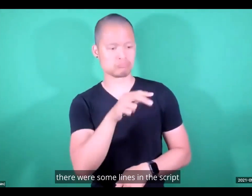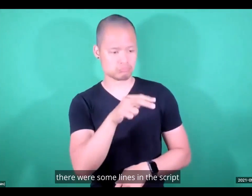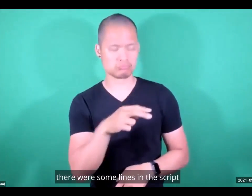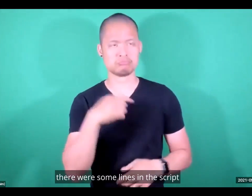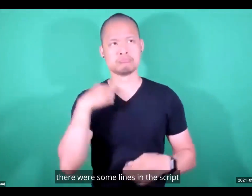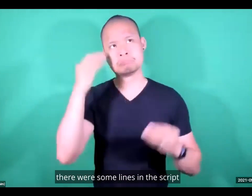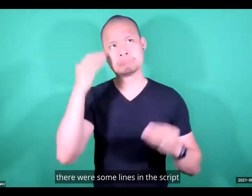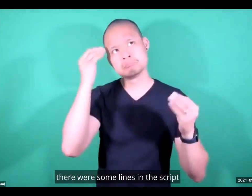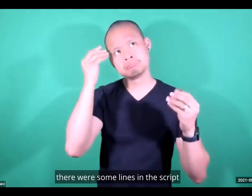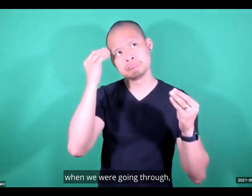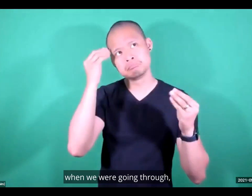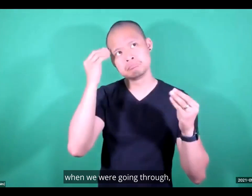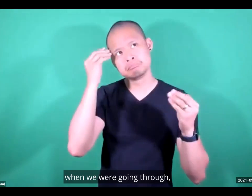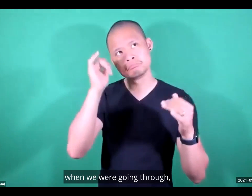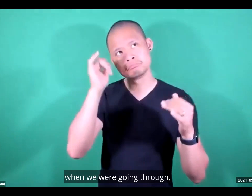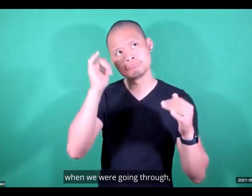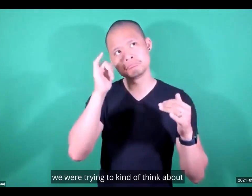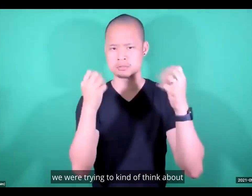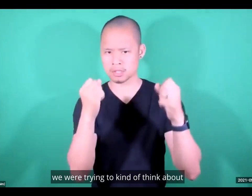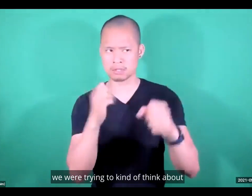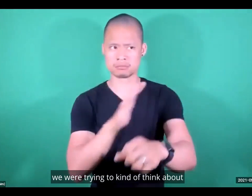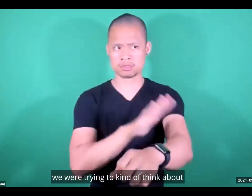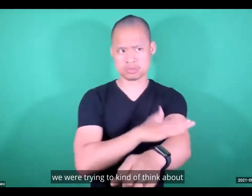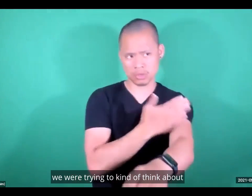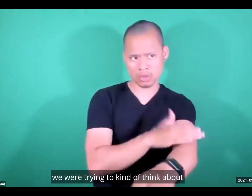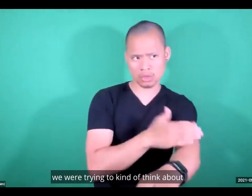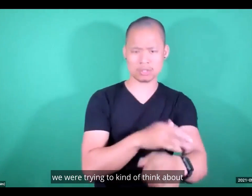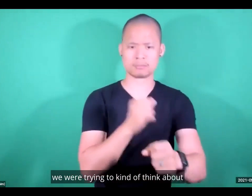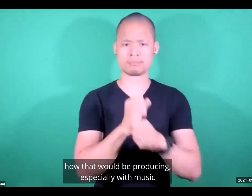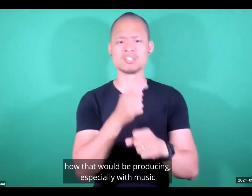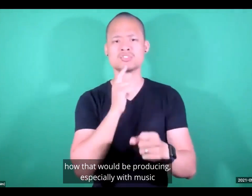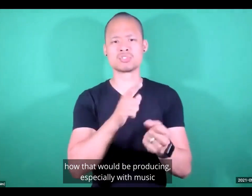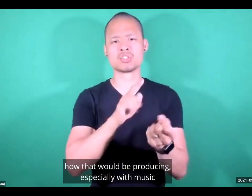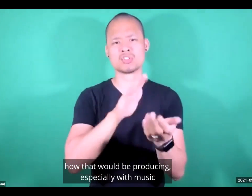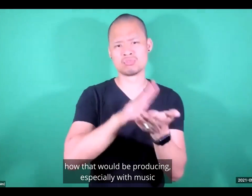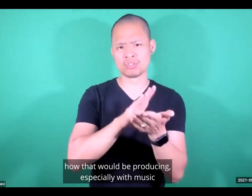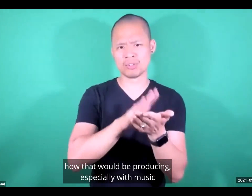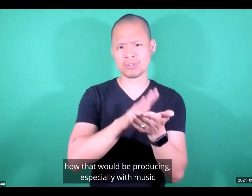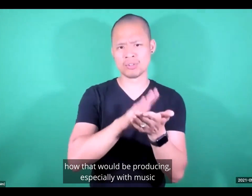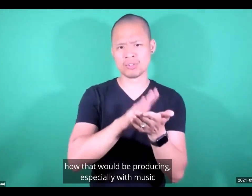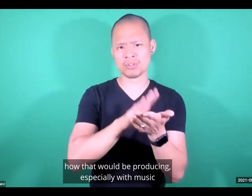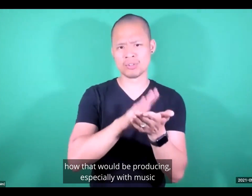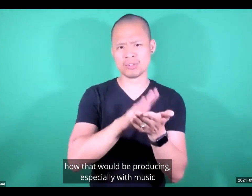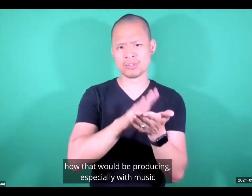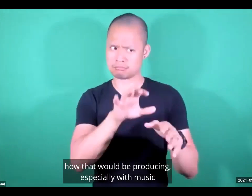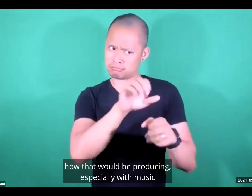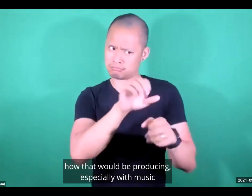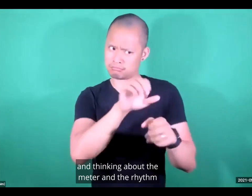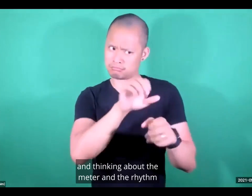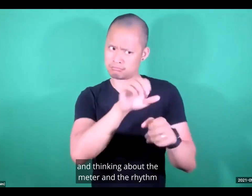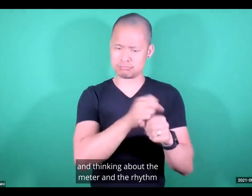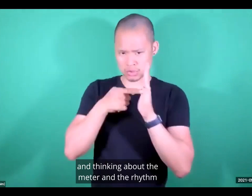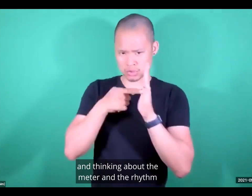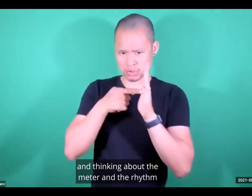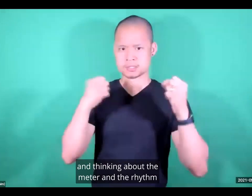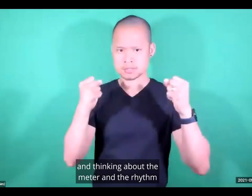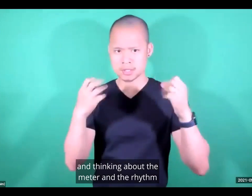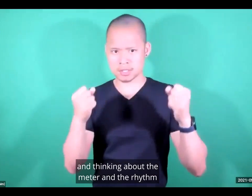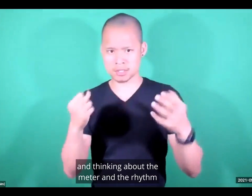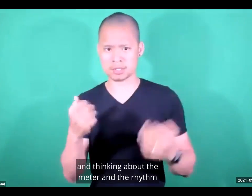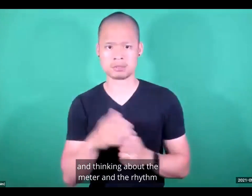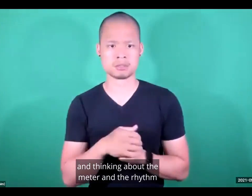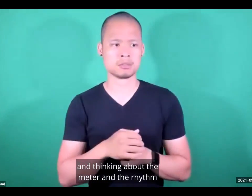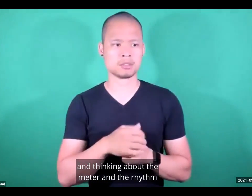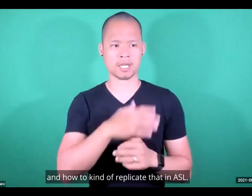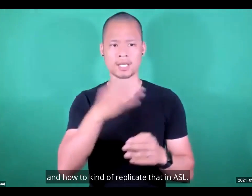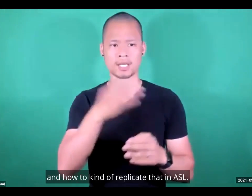There were some lines in the script when we were going through, we were trying to kind of think about how that would be produced, like especially with music and thinking about the meter and